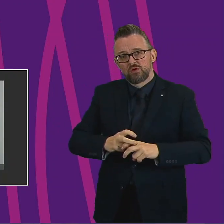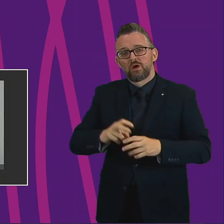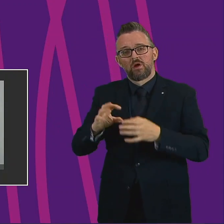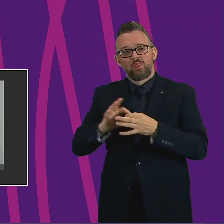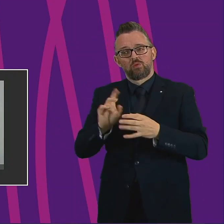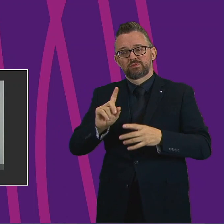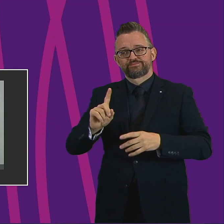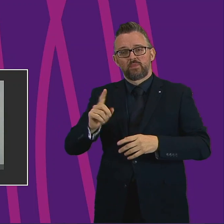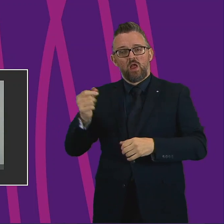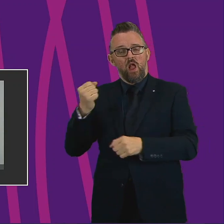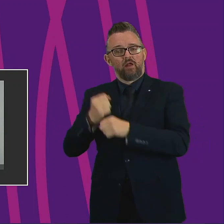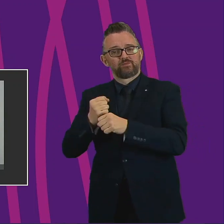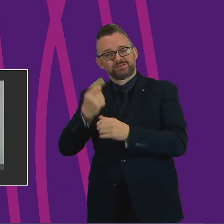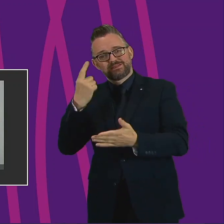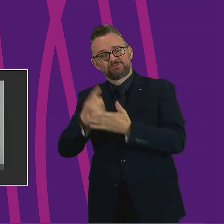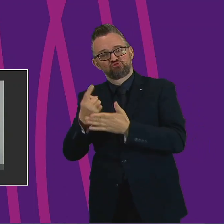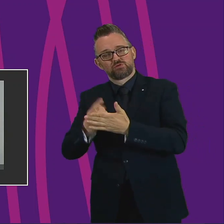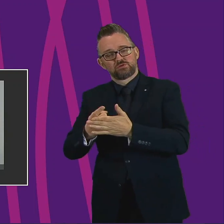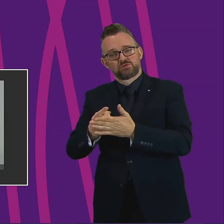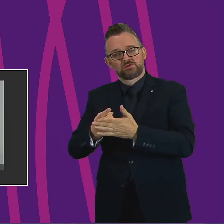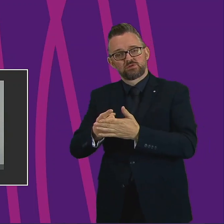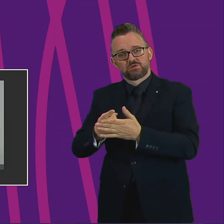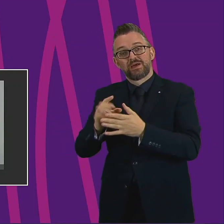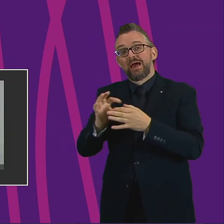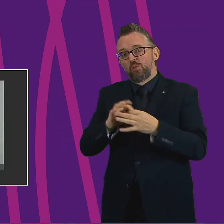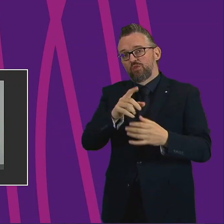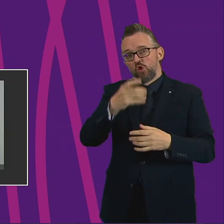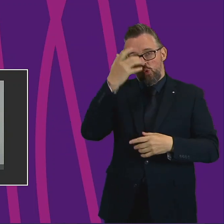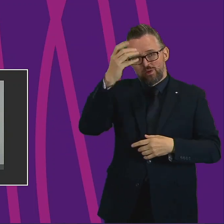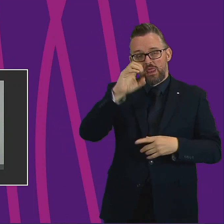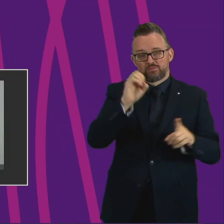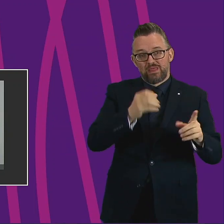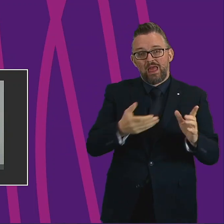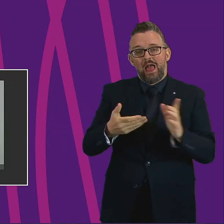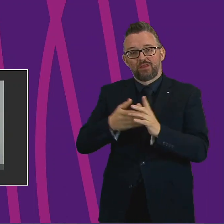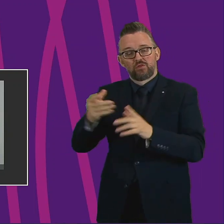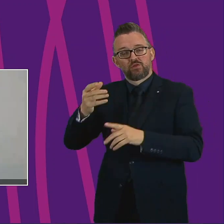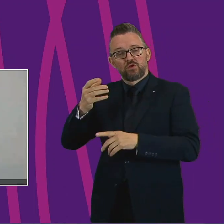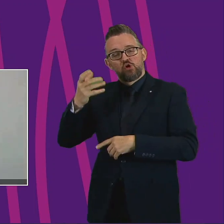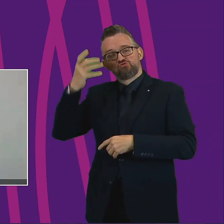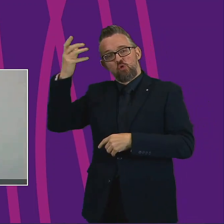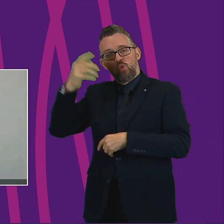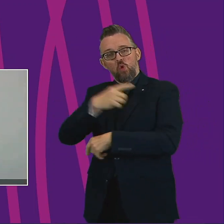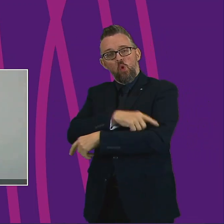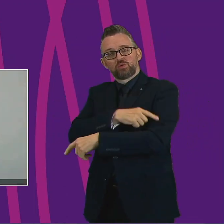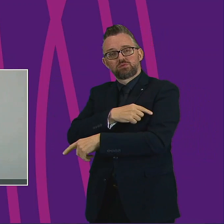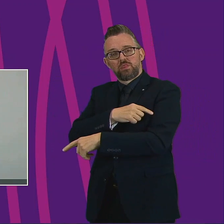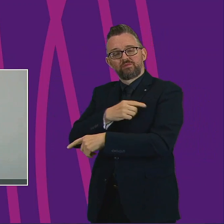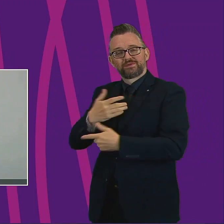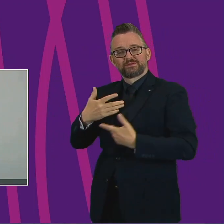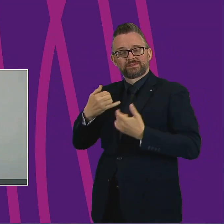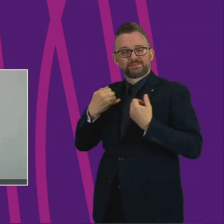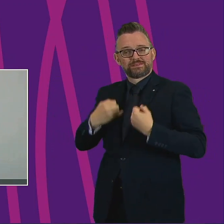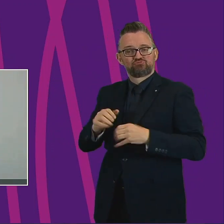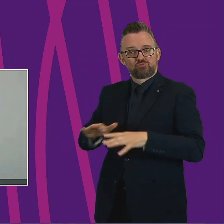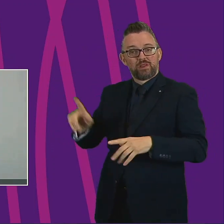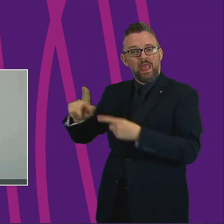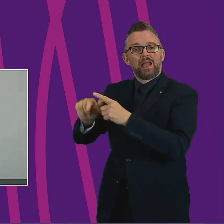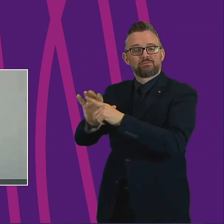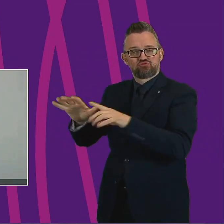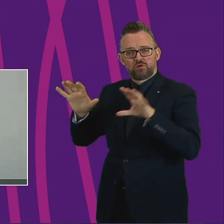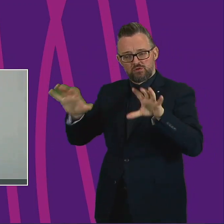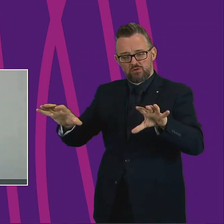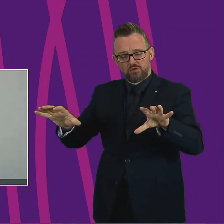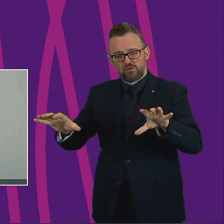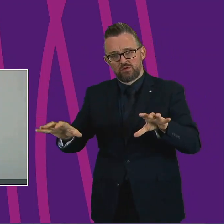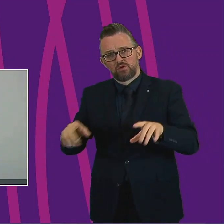successive ministers in respect of the QUH and the Royal Hospital for Sick Children in Edinburgh? And notwithstanding your comments